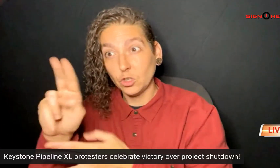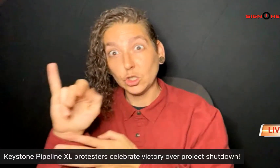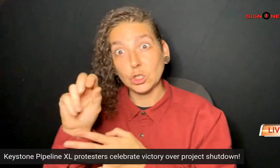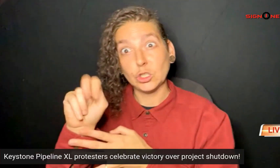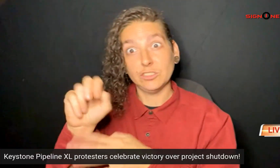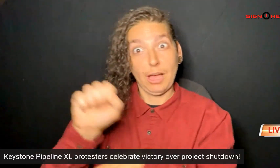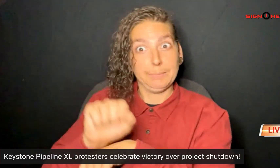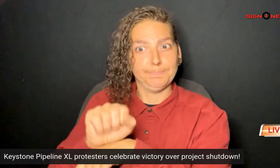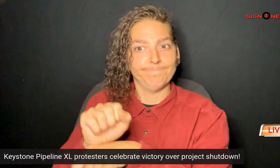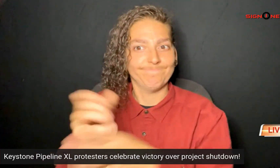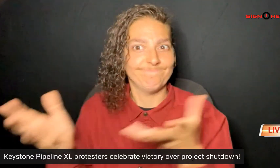union jobs.